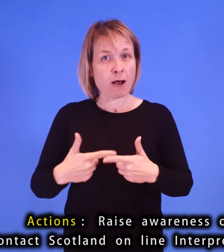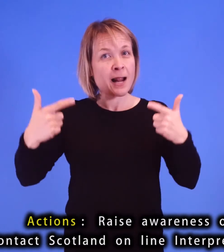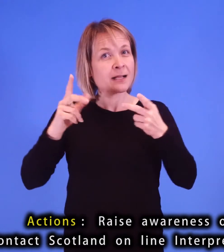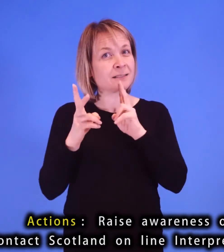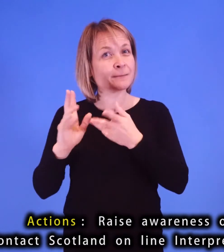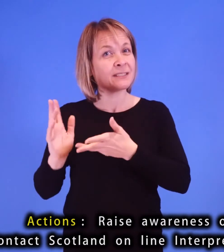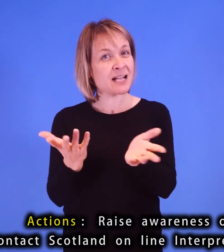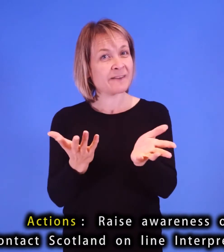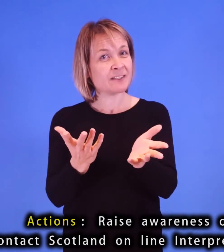interpreter service.